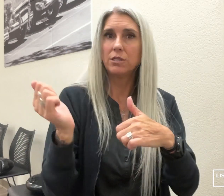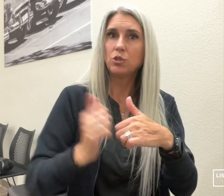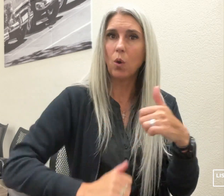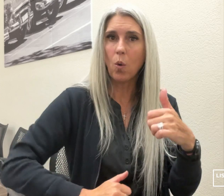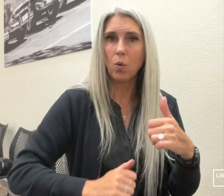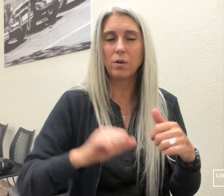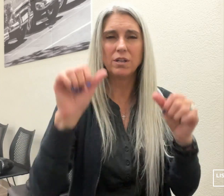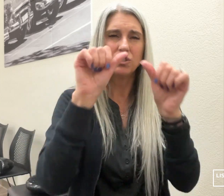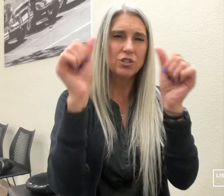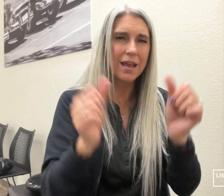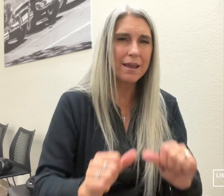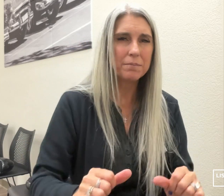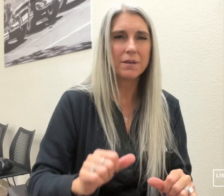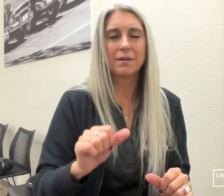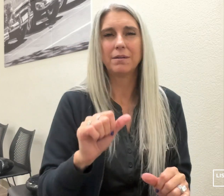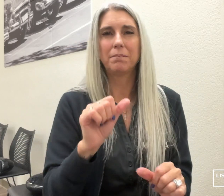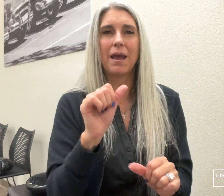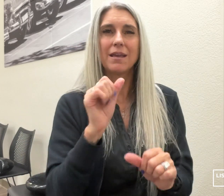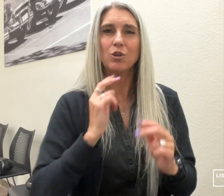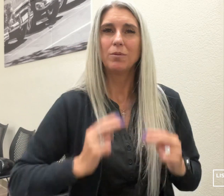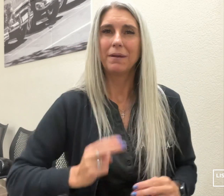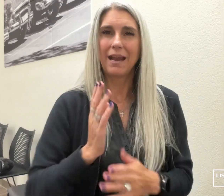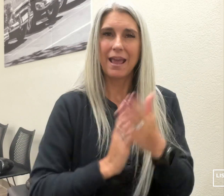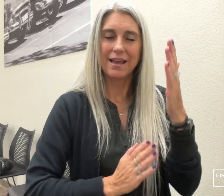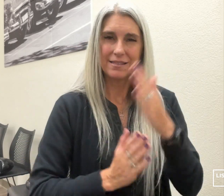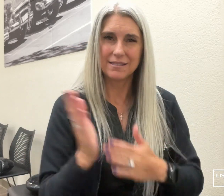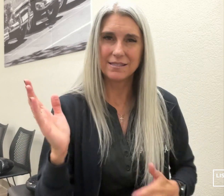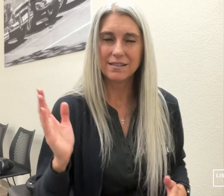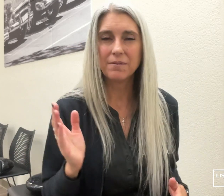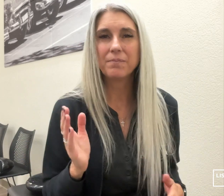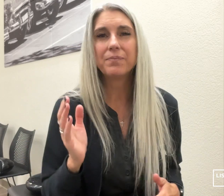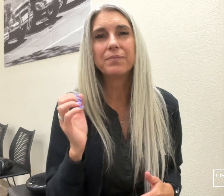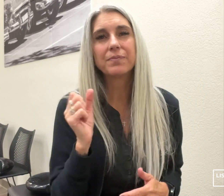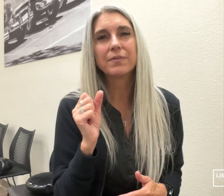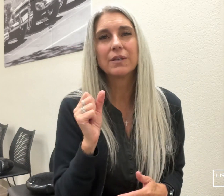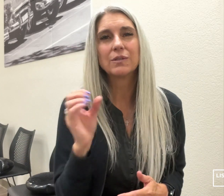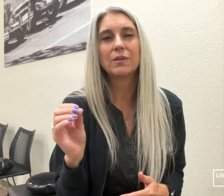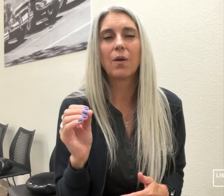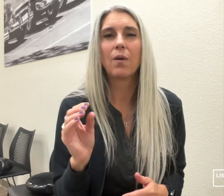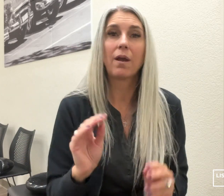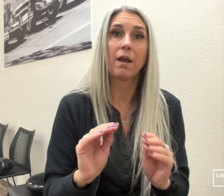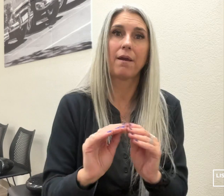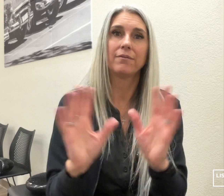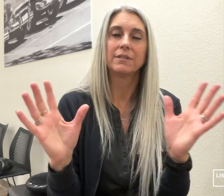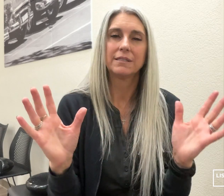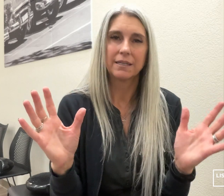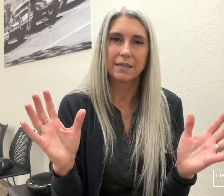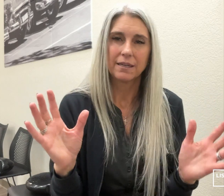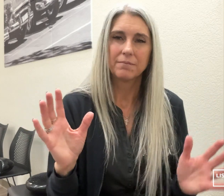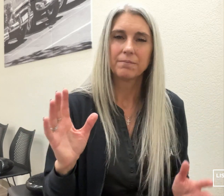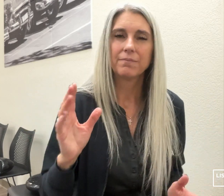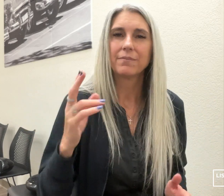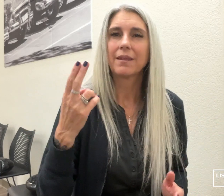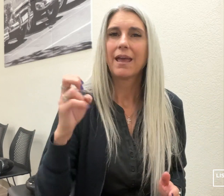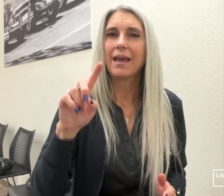stone, shaped by human hands. So, obviously, Hezekiah is